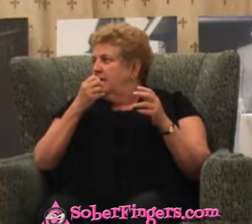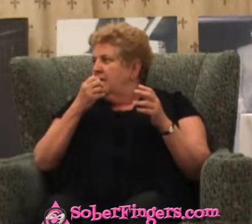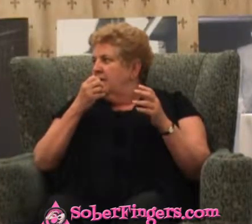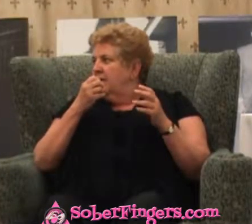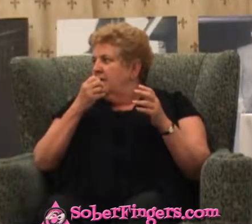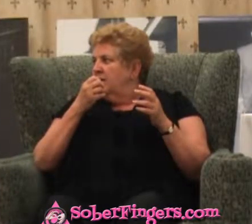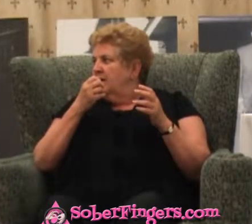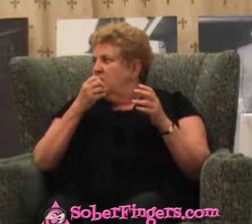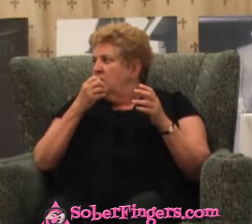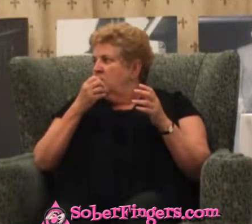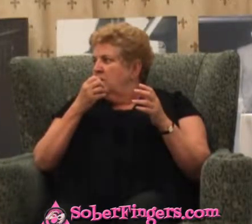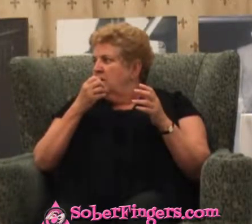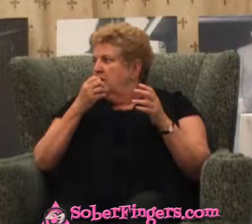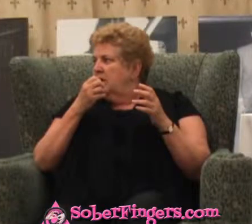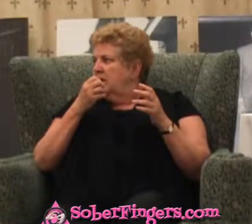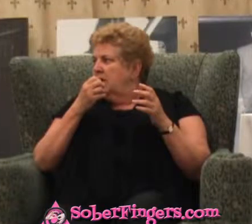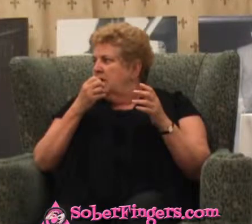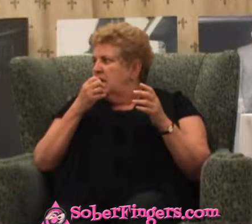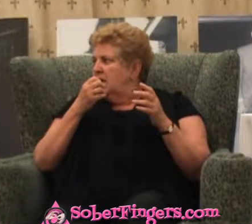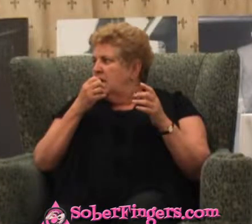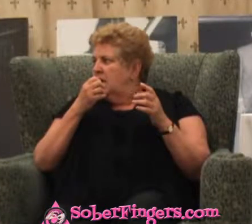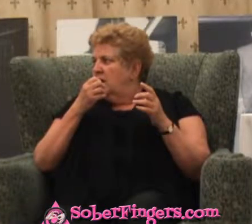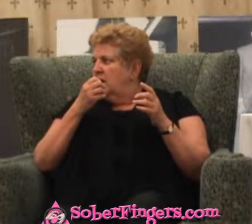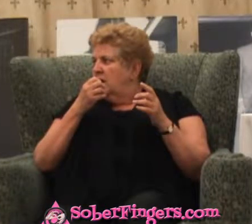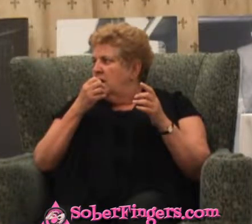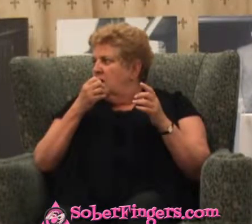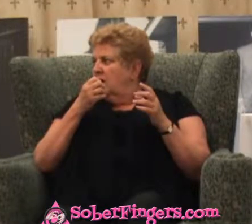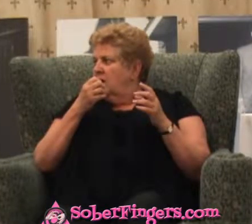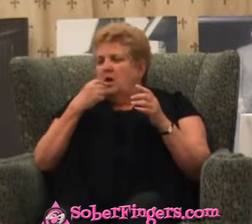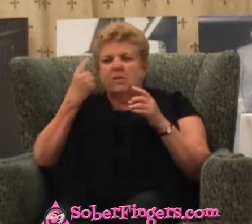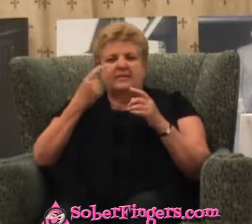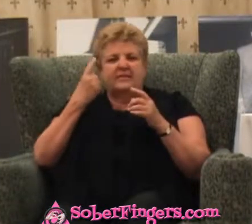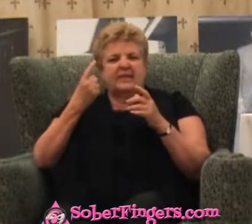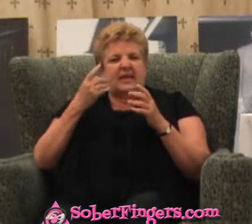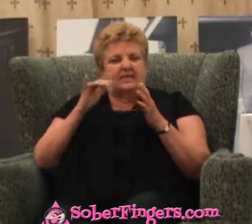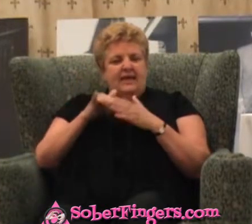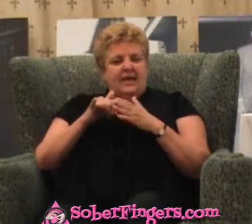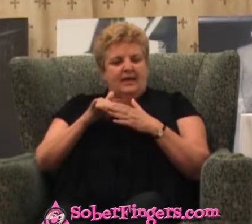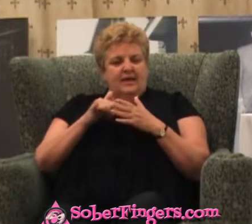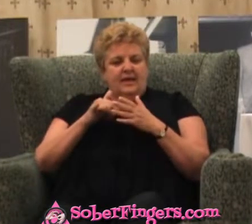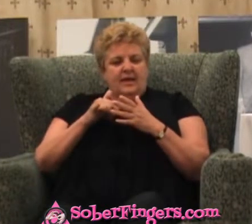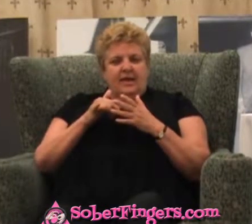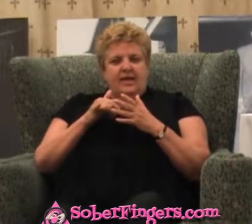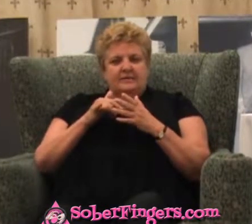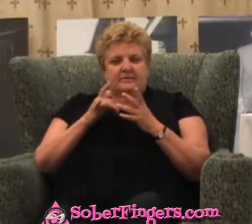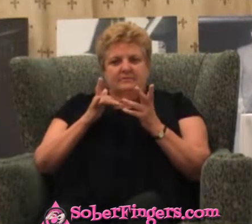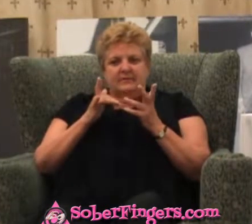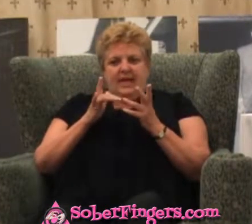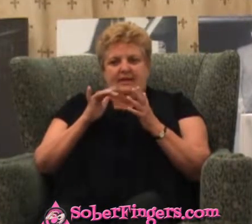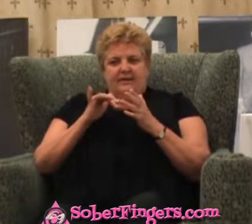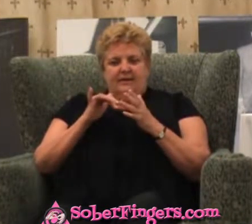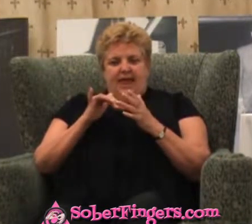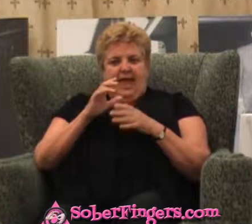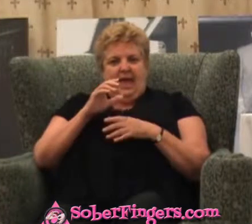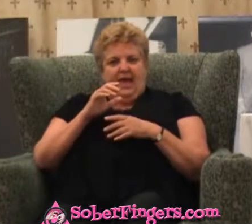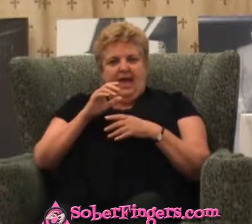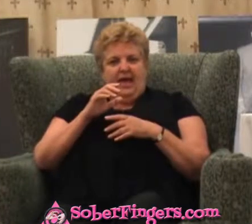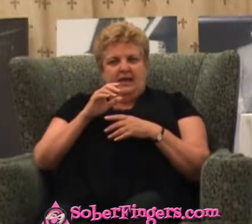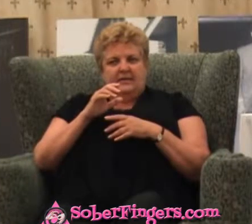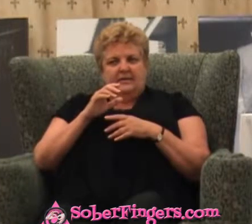to slow down. It ain't so. It's right here between my ears. And all it takes is a